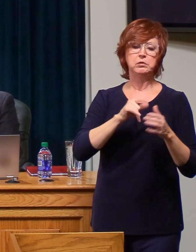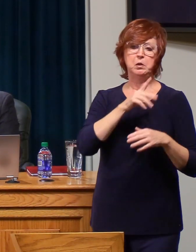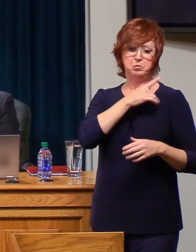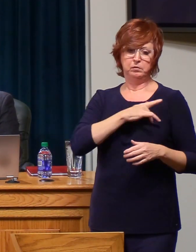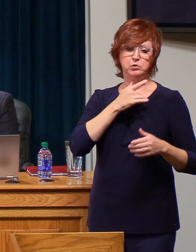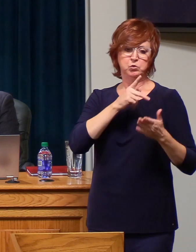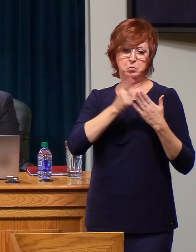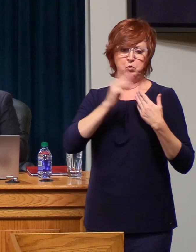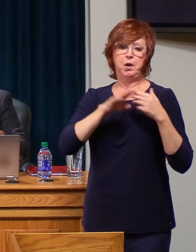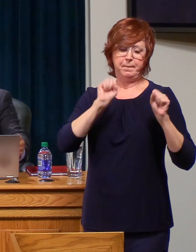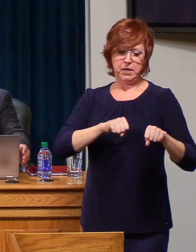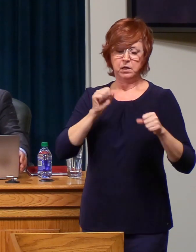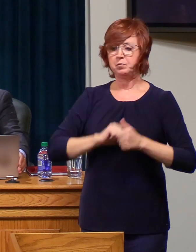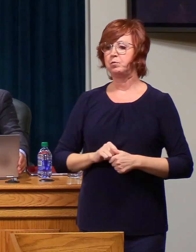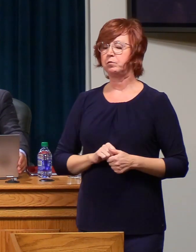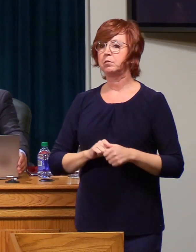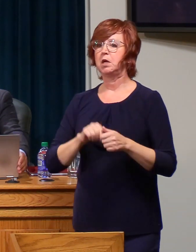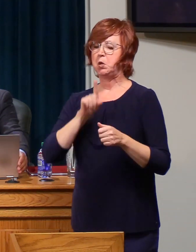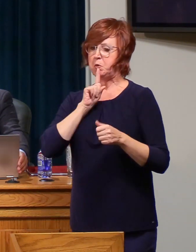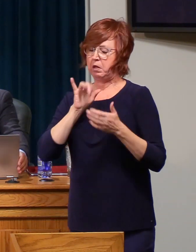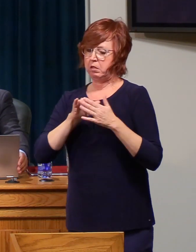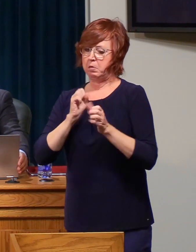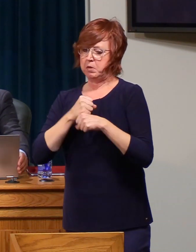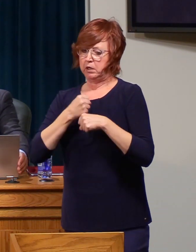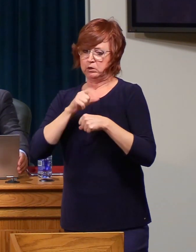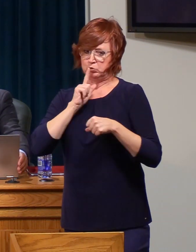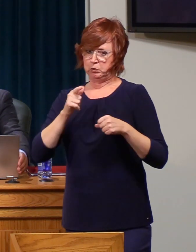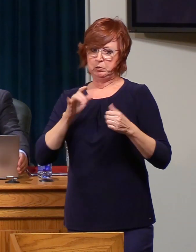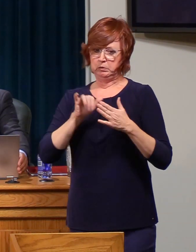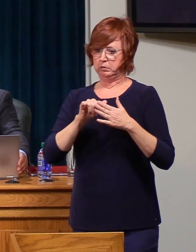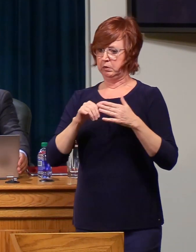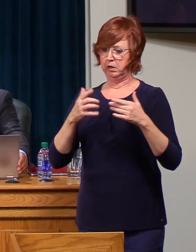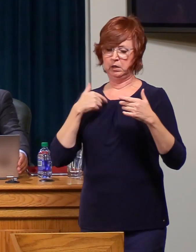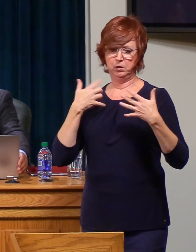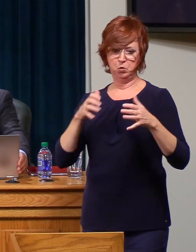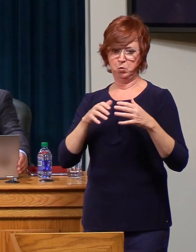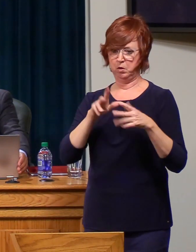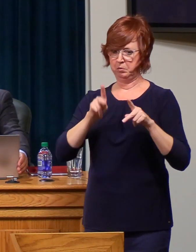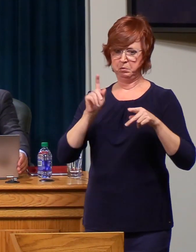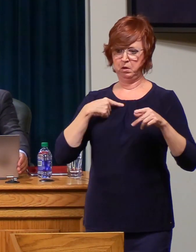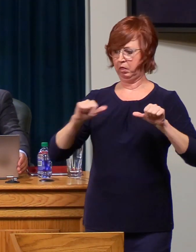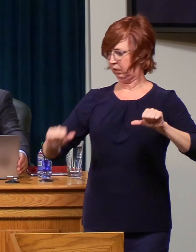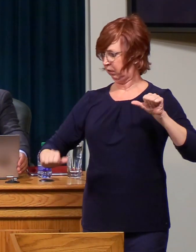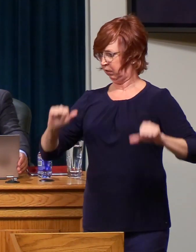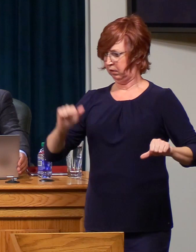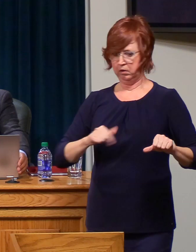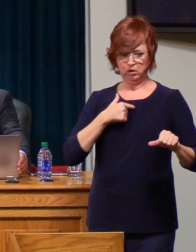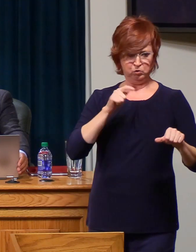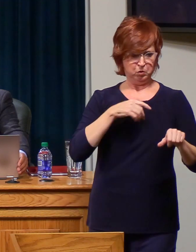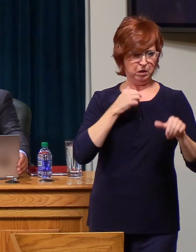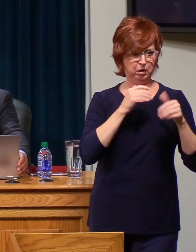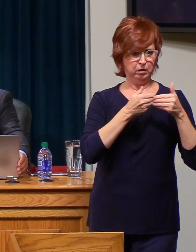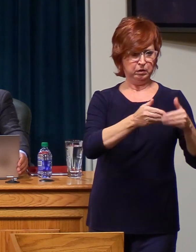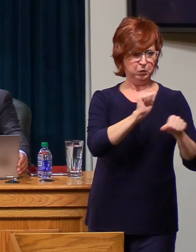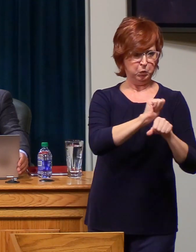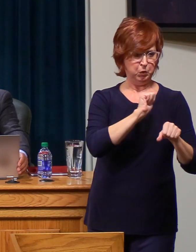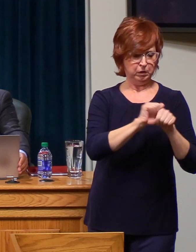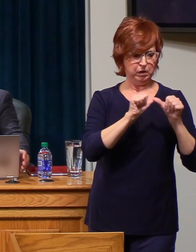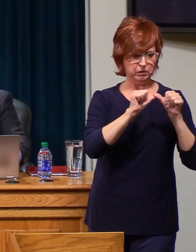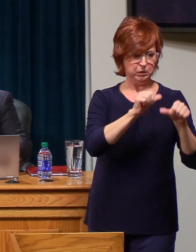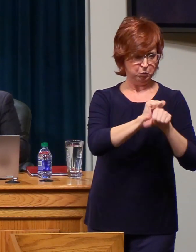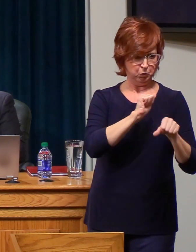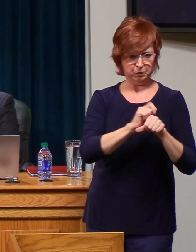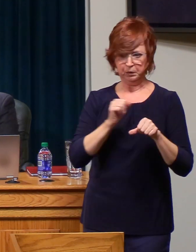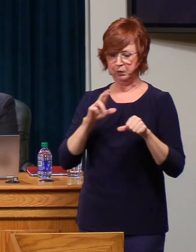no one is faced with choosing to work instead of protecting their family and their community from COVID-19